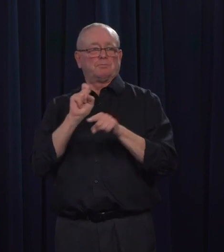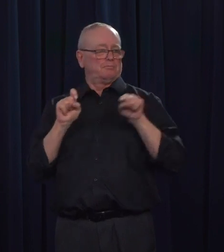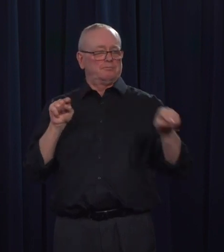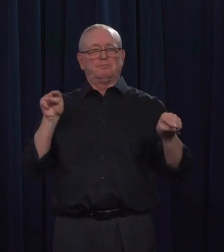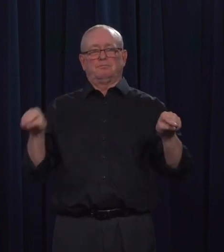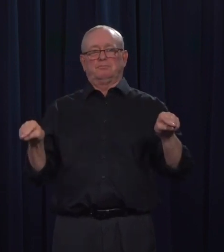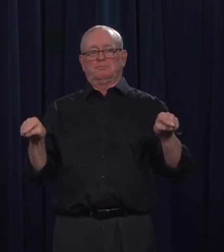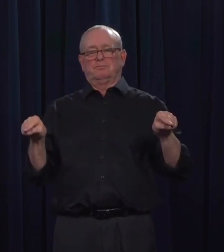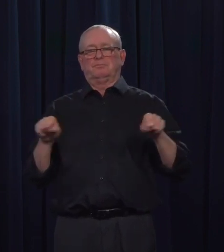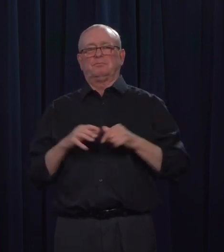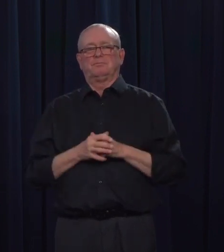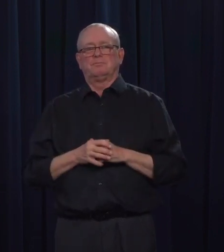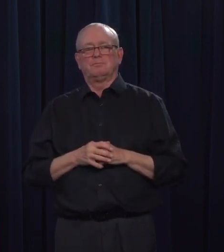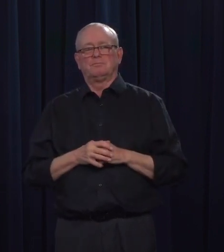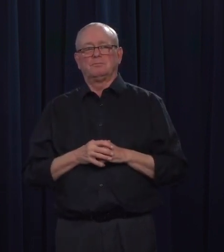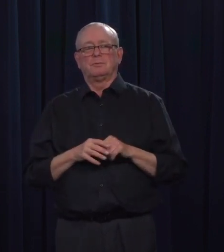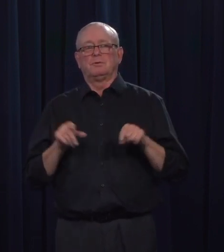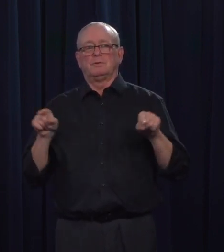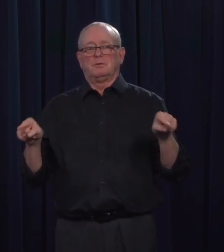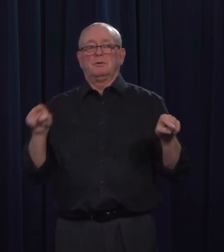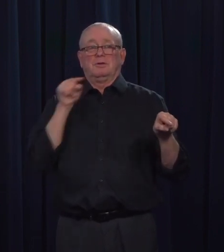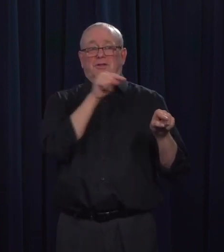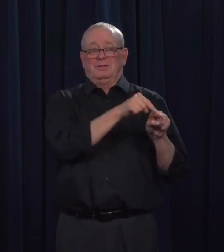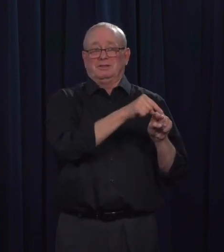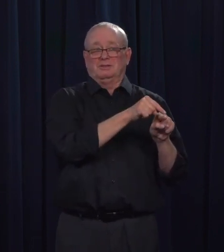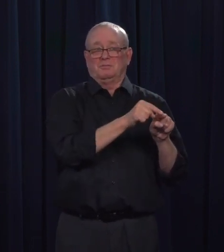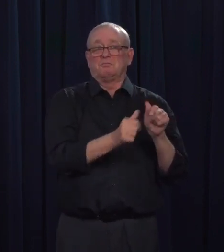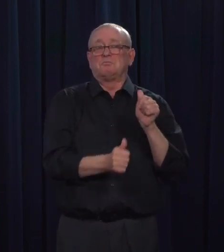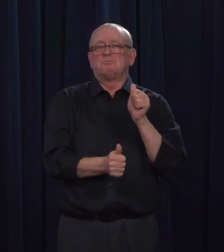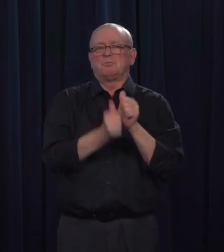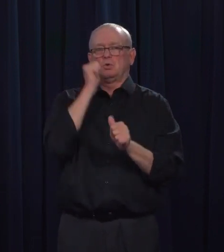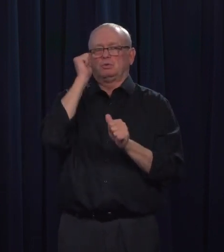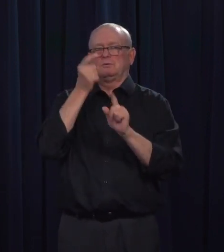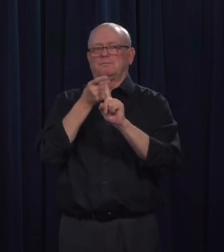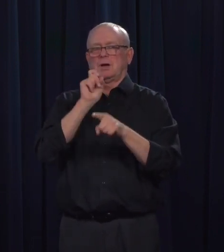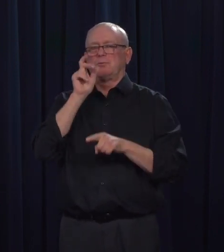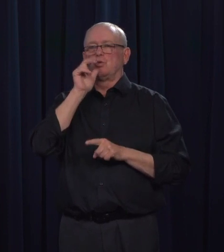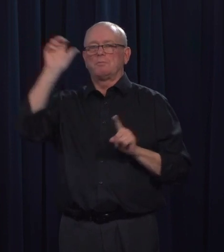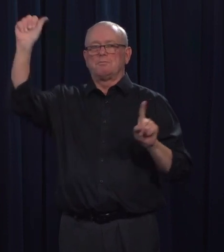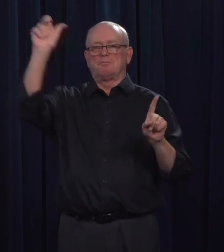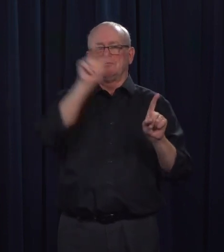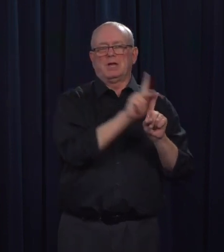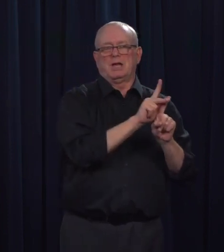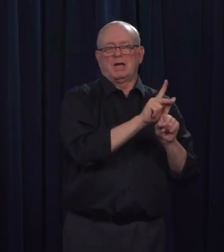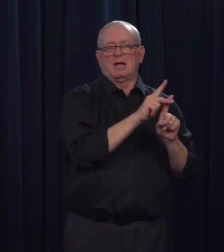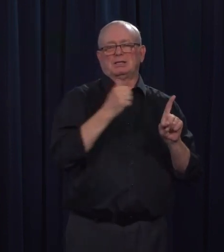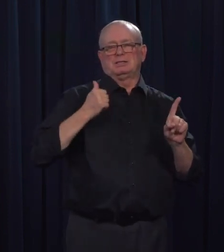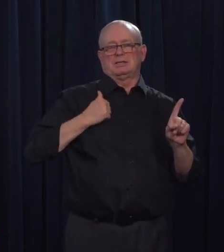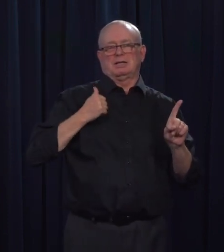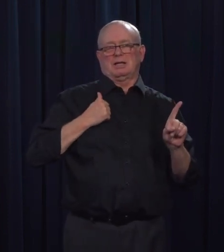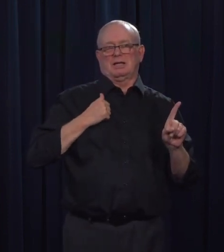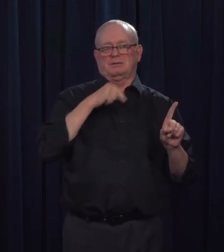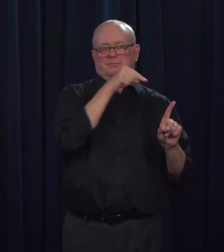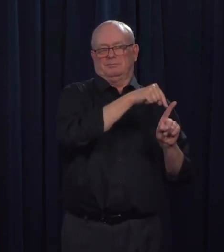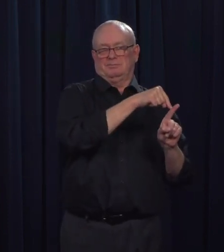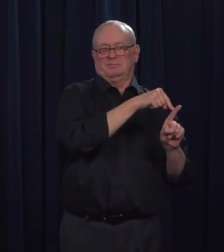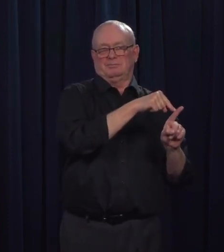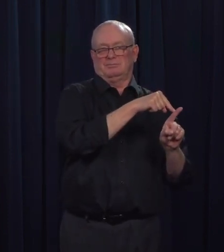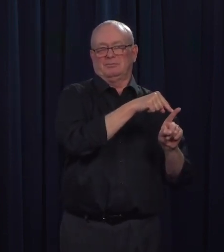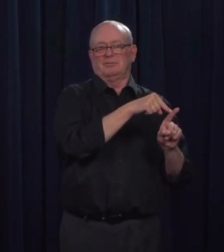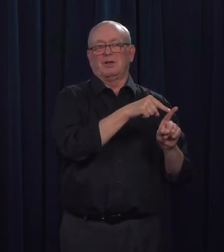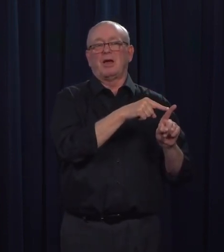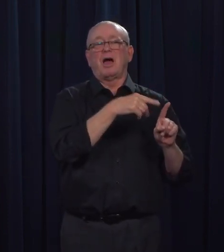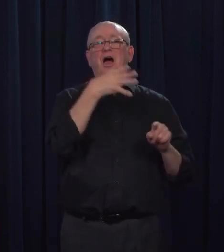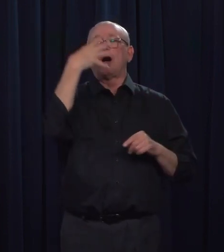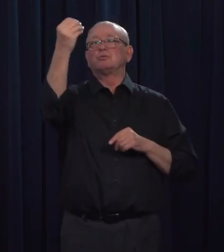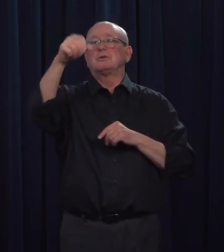to date, are those who are returning from outside the country. So those individuals who've been outside the country, were exposed outside